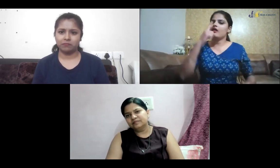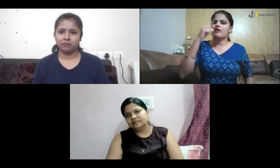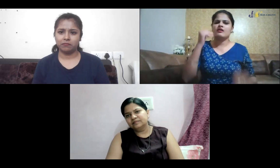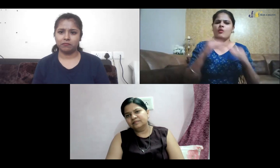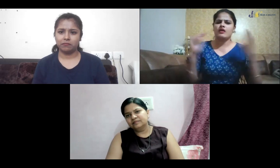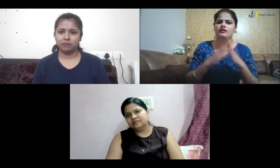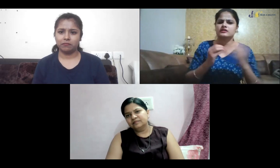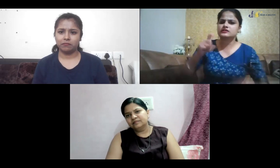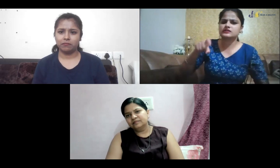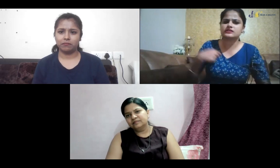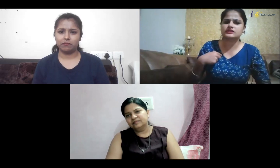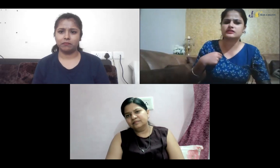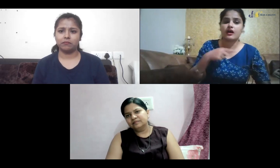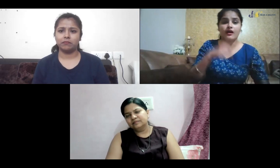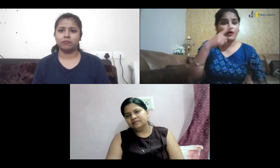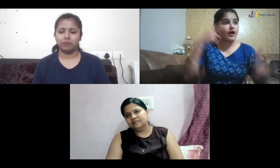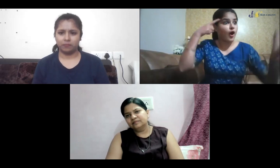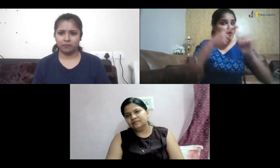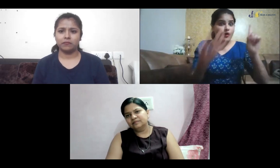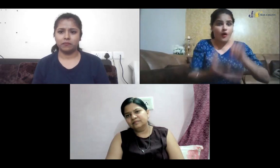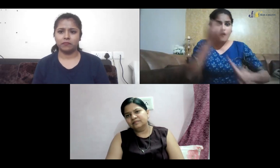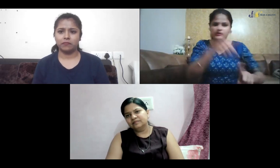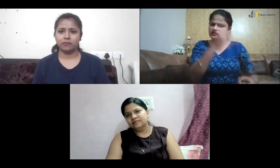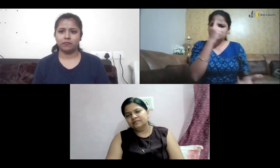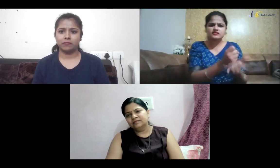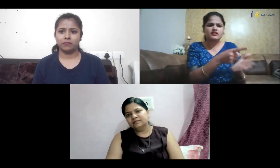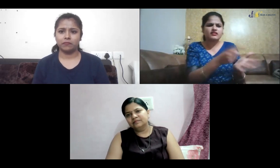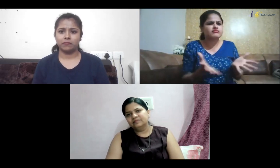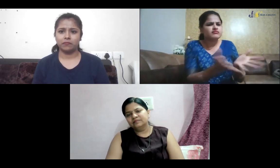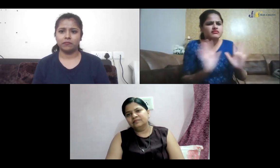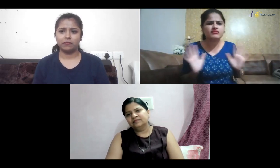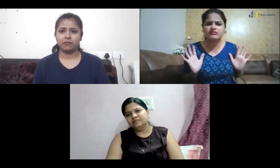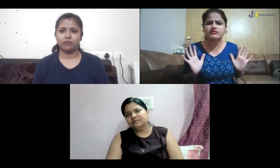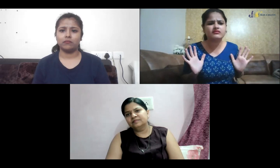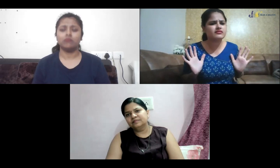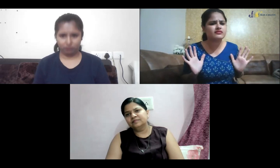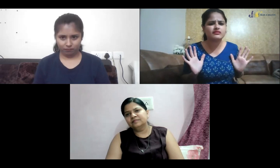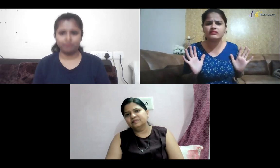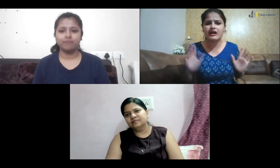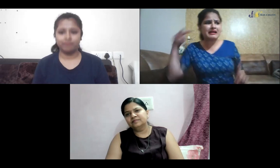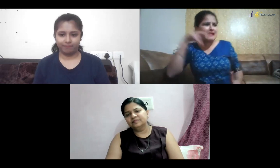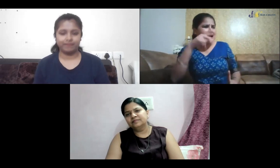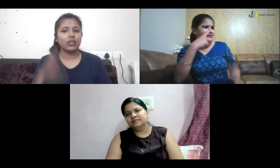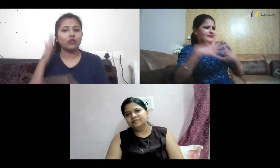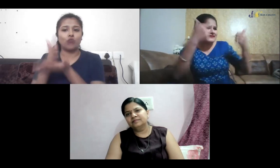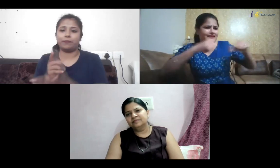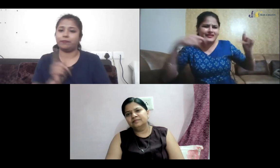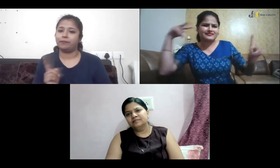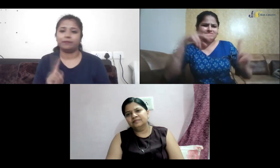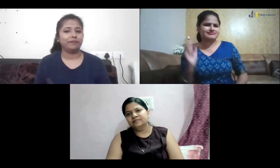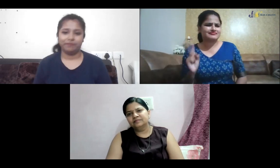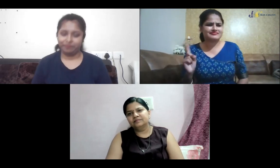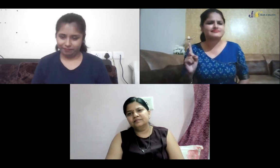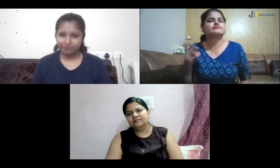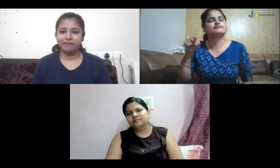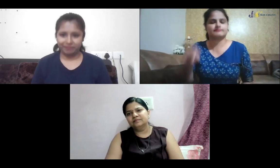in accessible manner, and also boys and girls should be treated equally. They have to decide, and they should